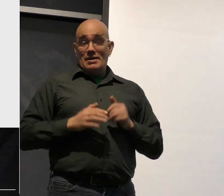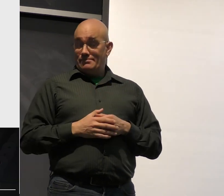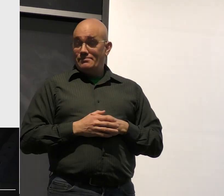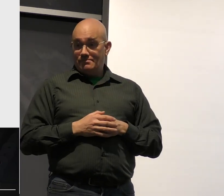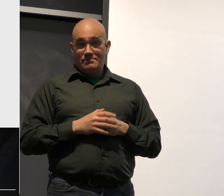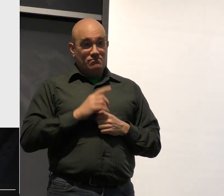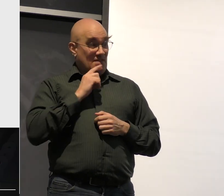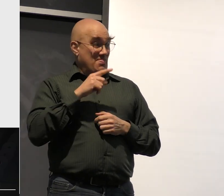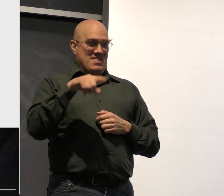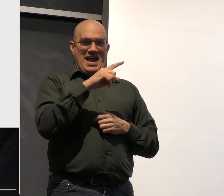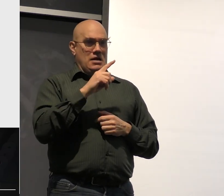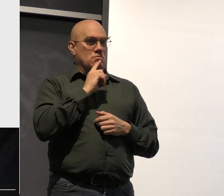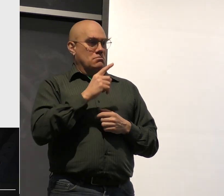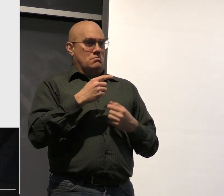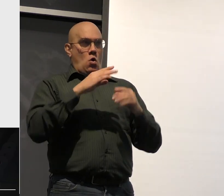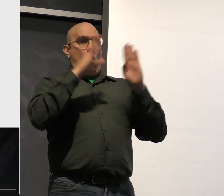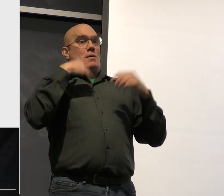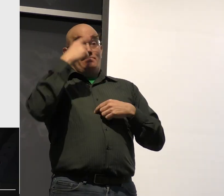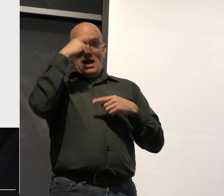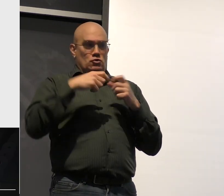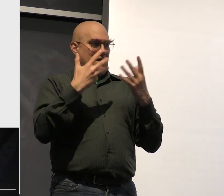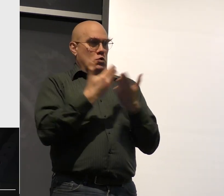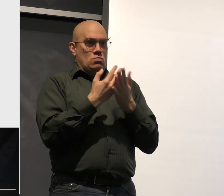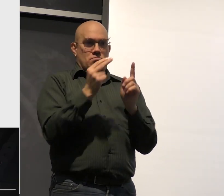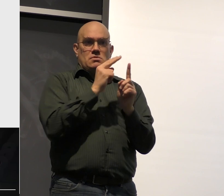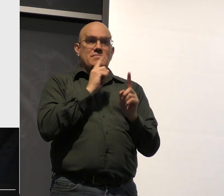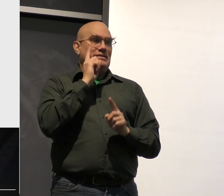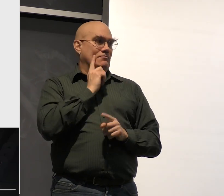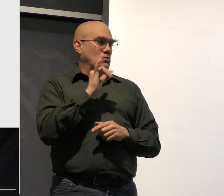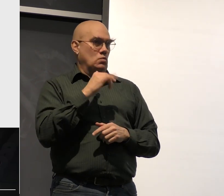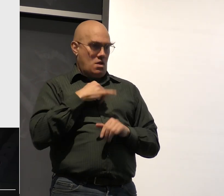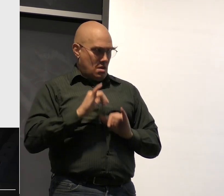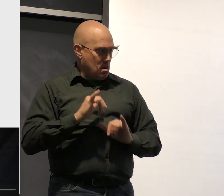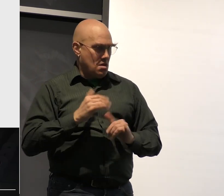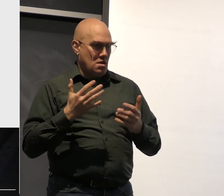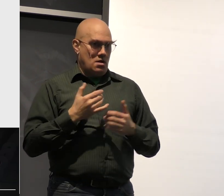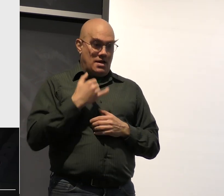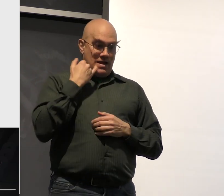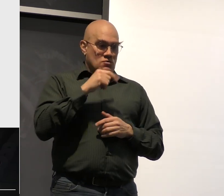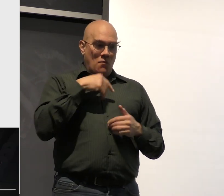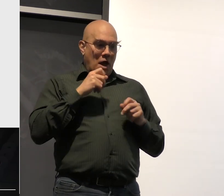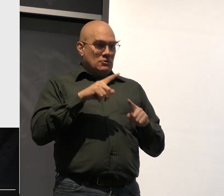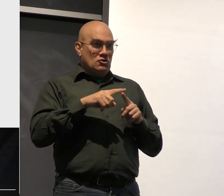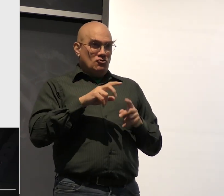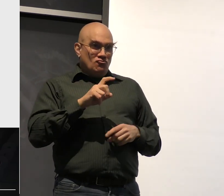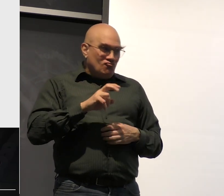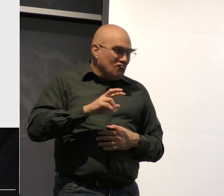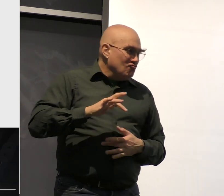follow people online. They are out there, they're open-minded to many points of view, including the deaf point of view. If you don't